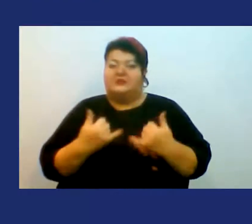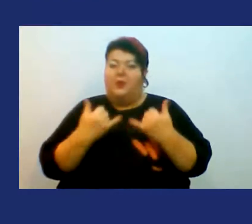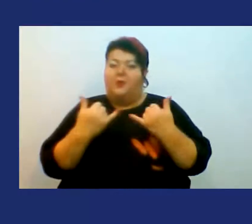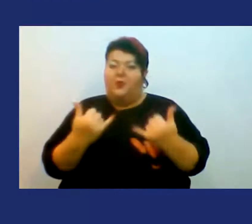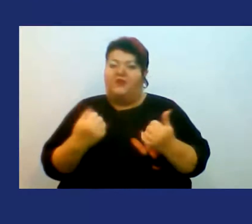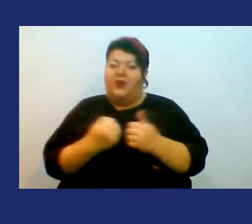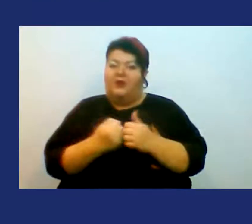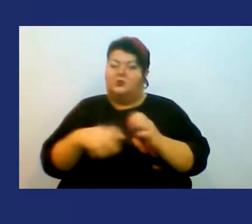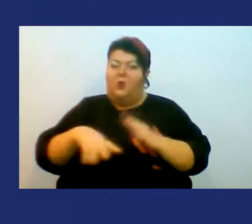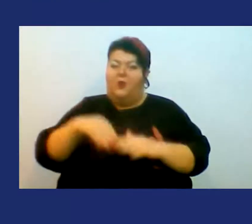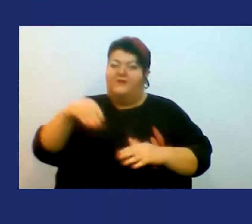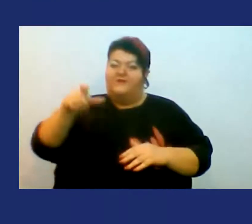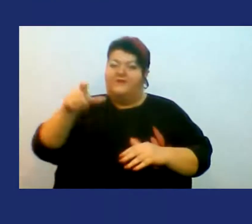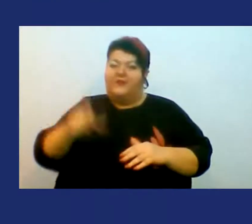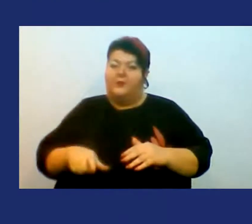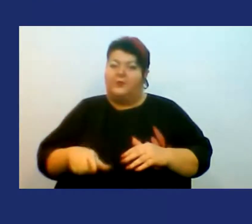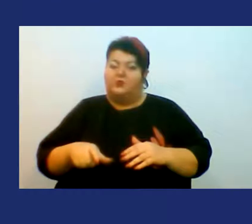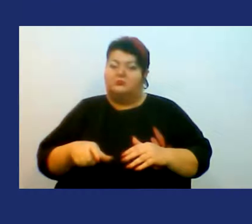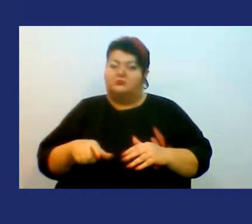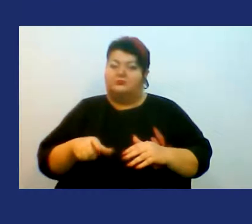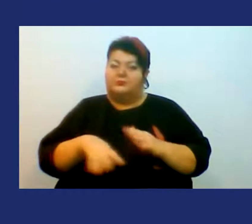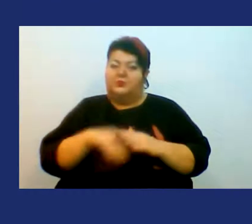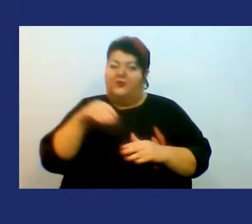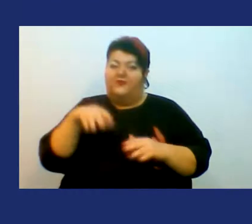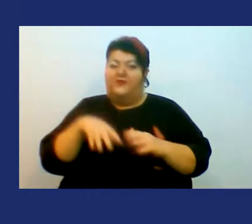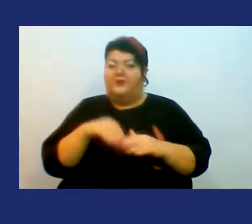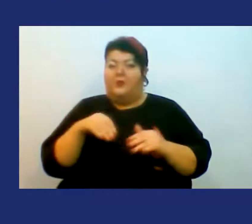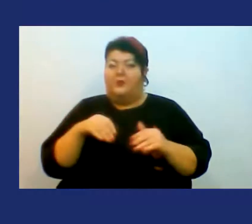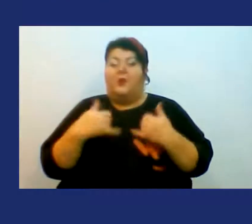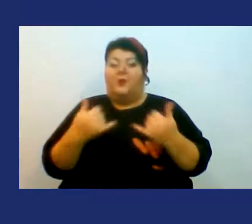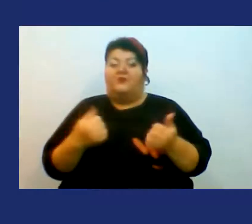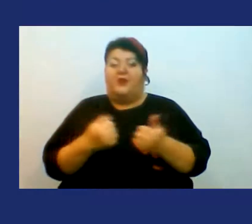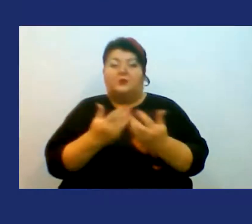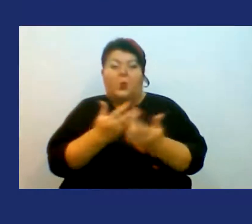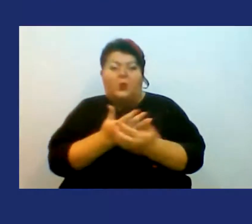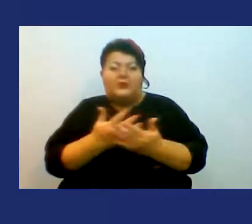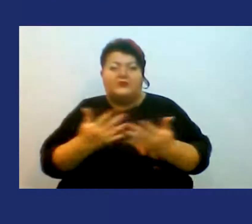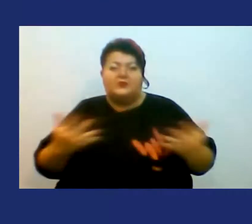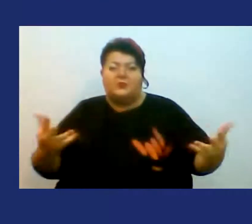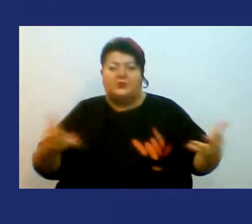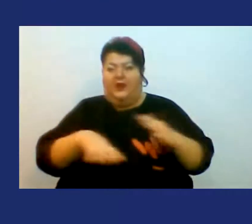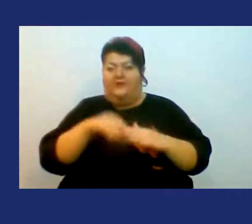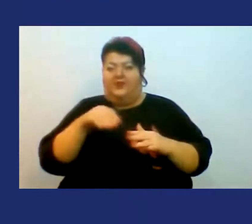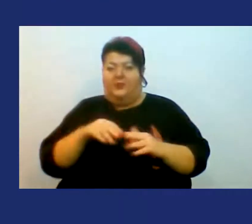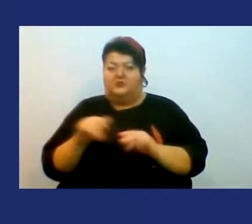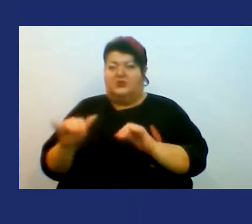respect to the choice of the voters and the respect to the